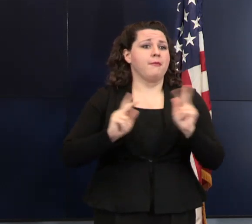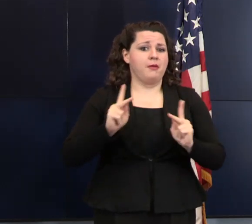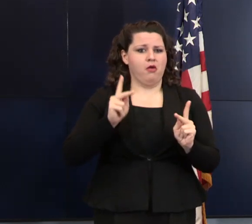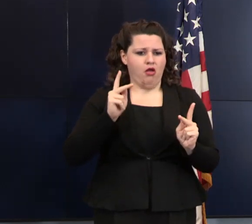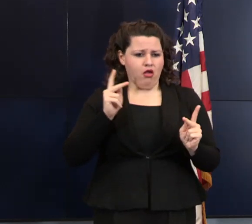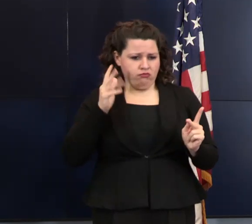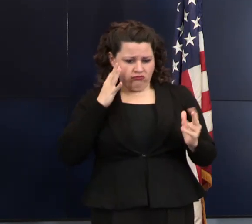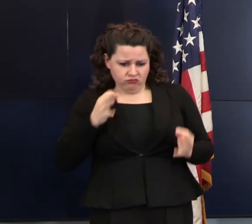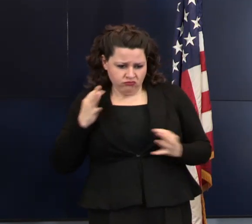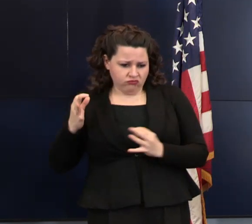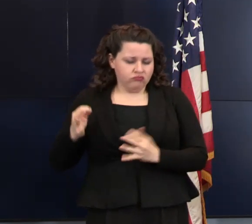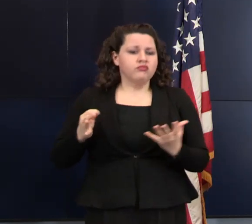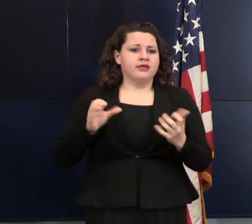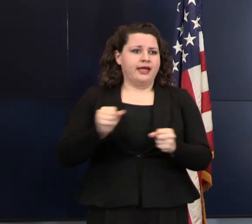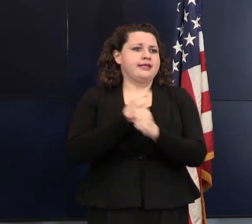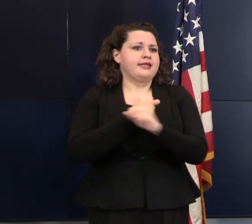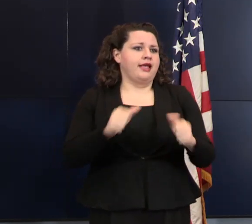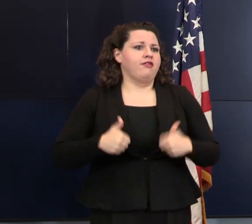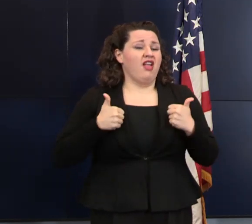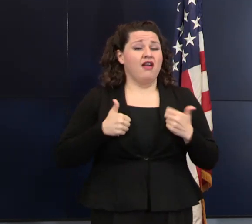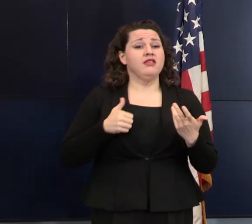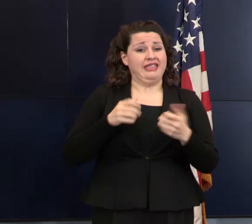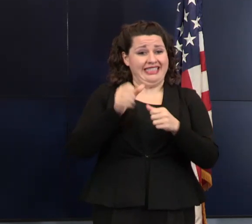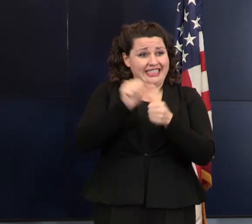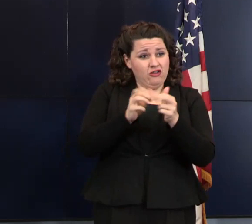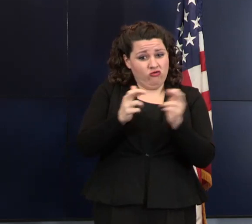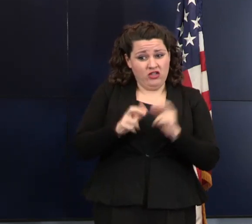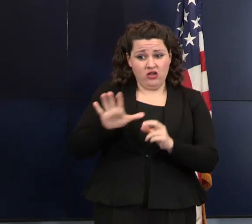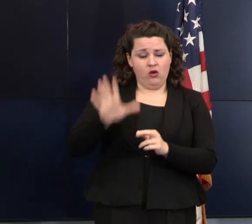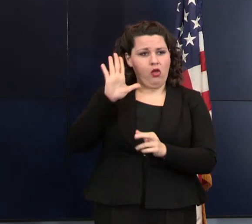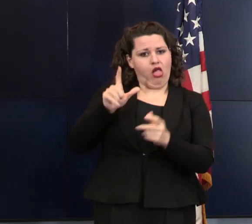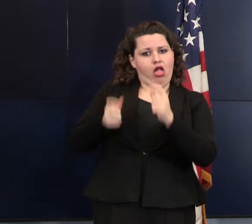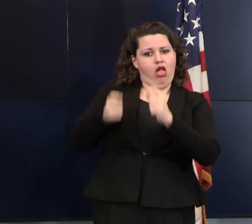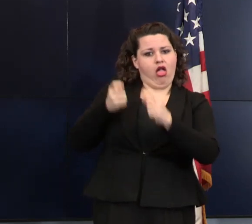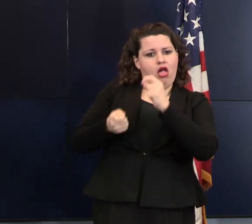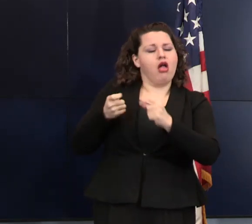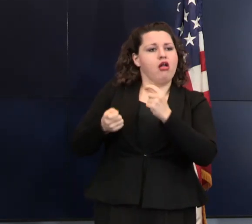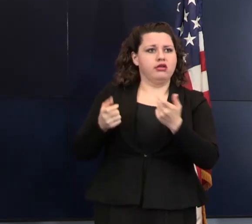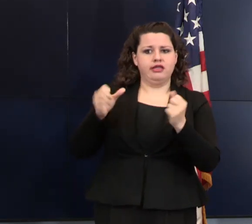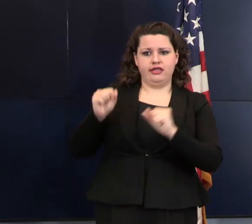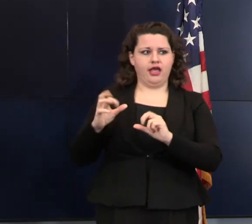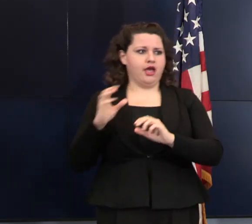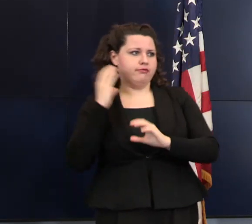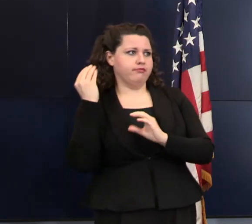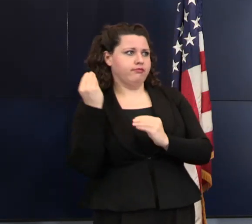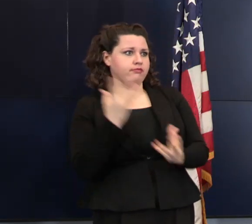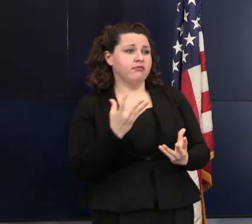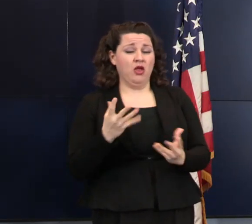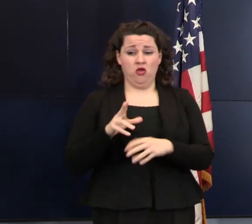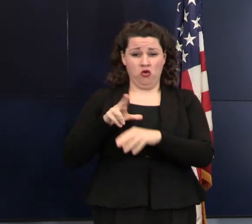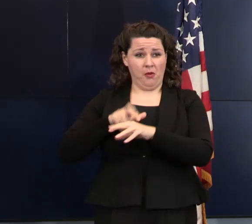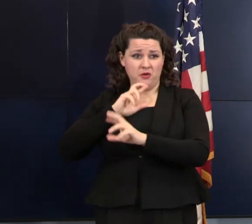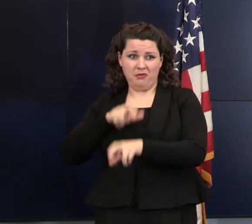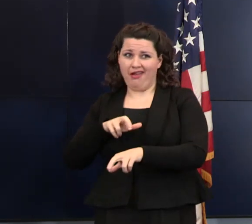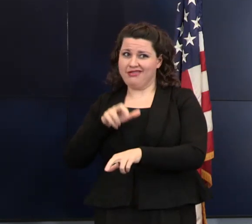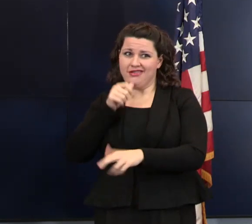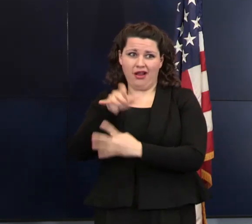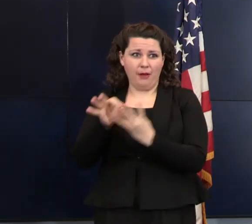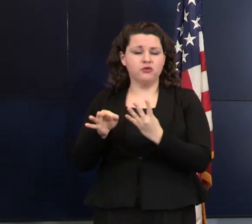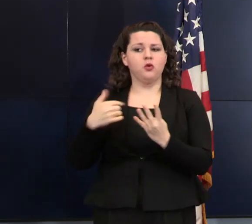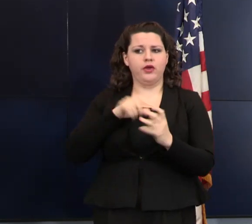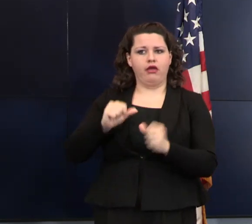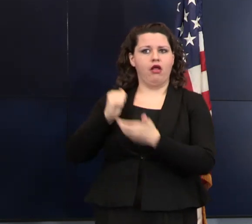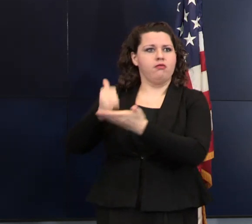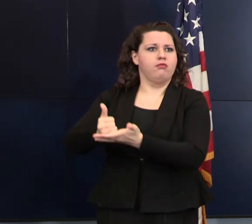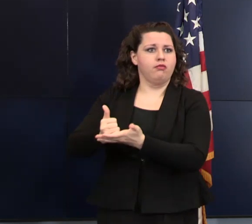lives as conditions within the region change and normal response processes are no longer an option. Iowans are used to